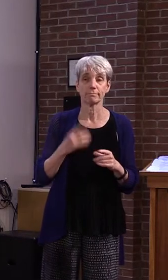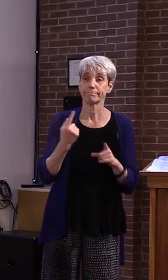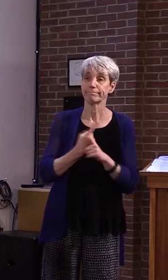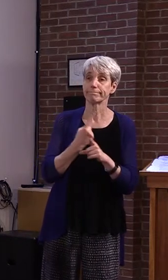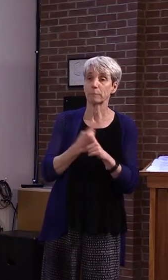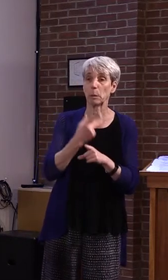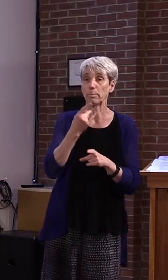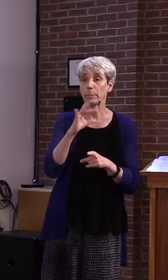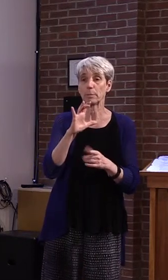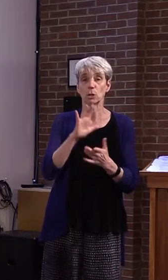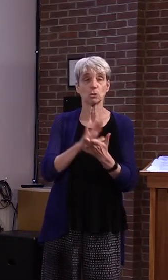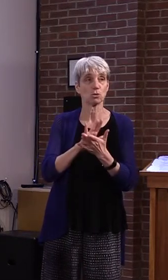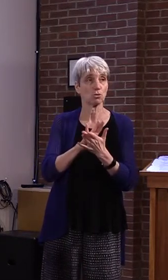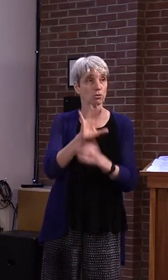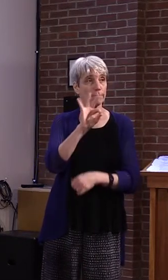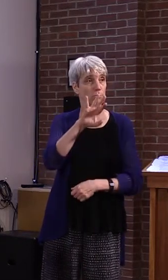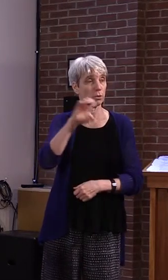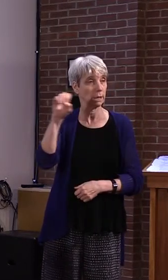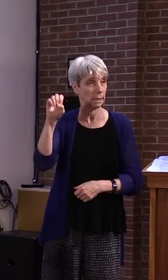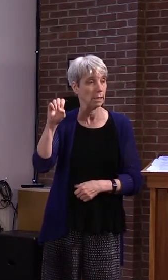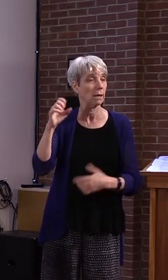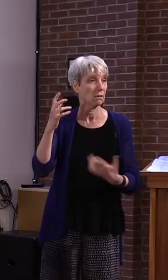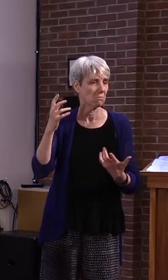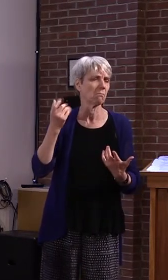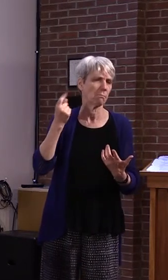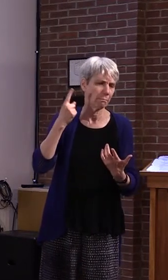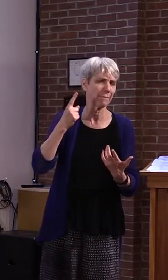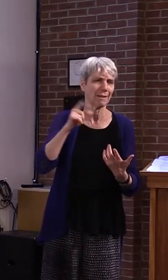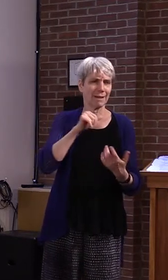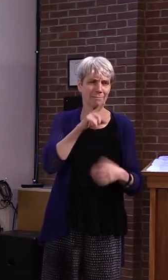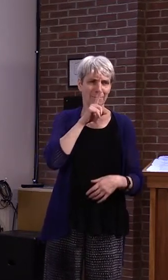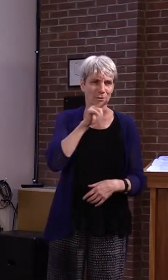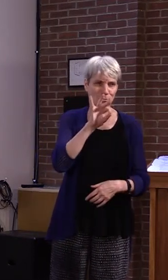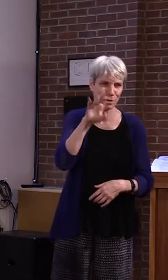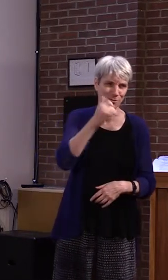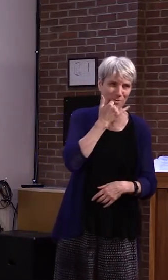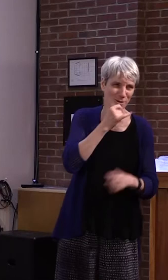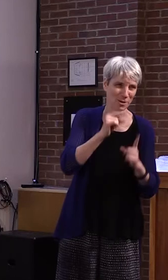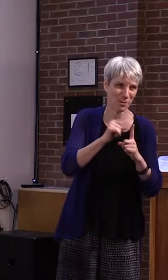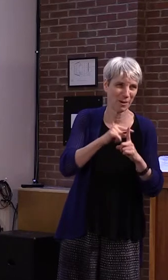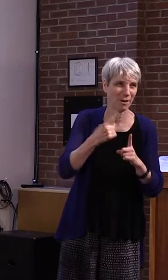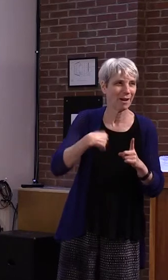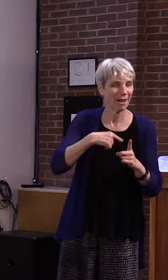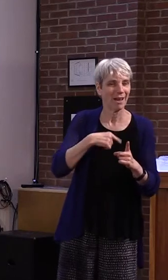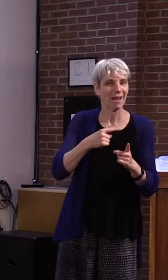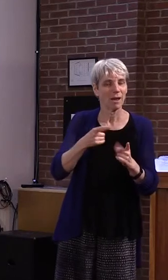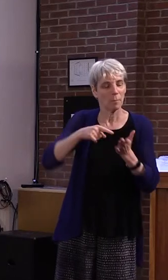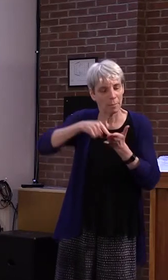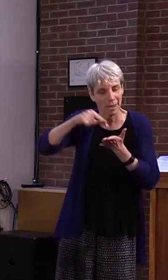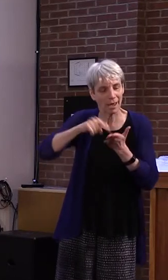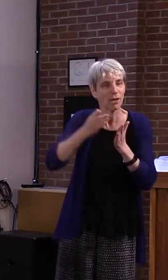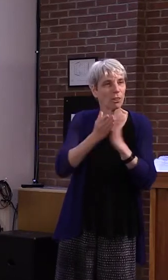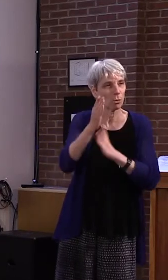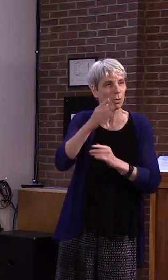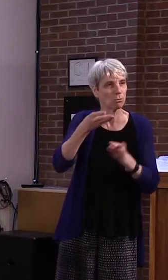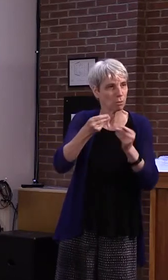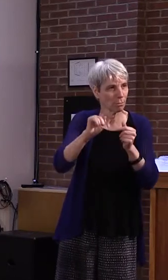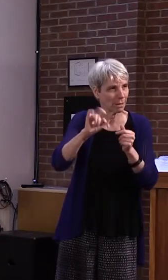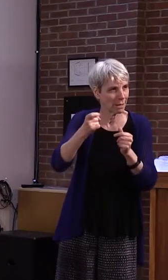going to school 5 days a week would be through your property tax. It's not free, by the way. You're paying it through your taxes,